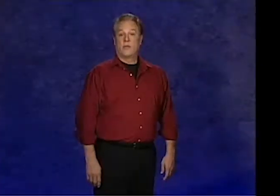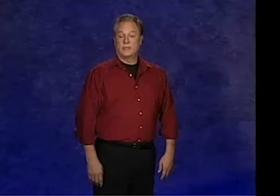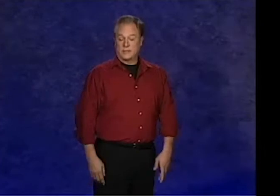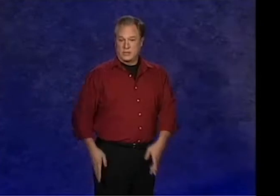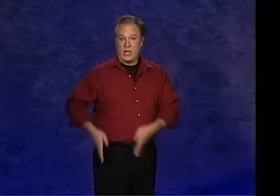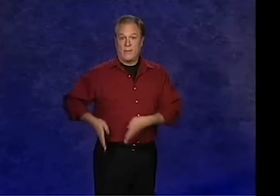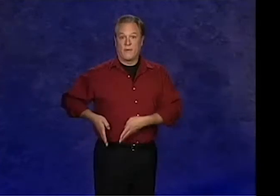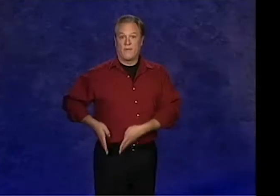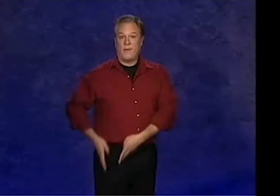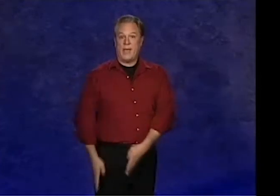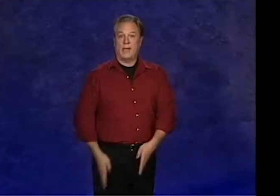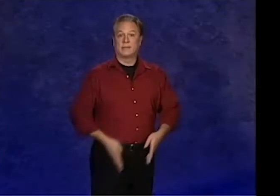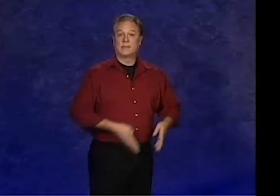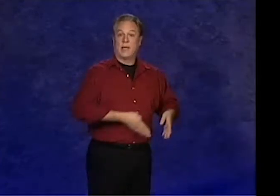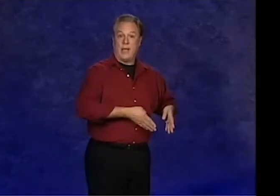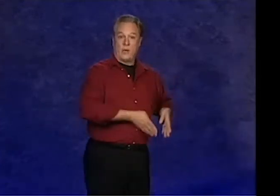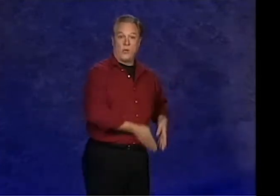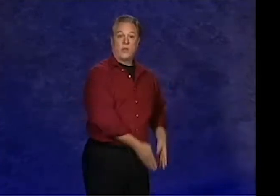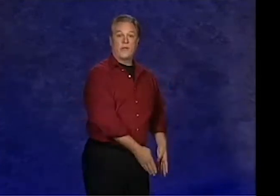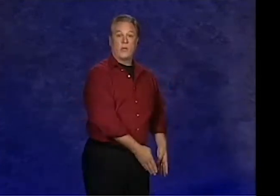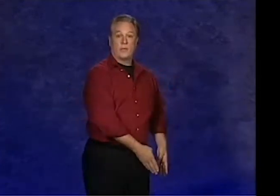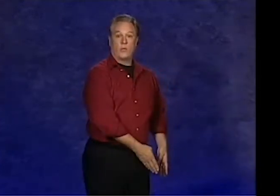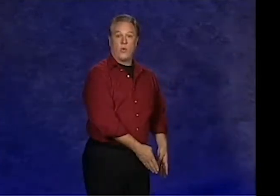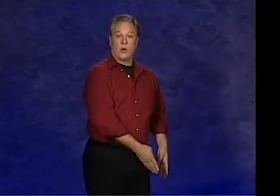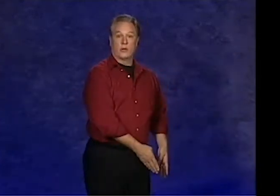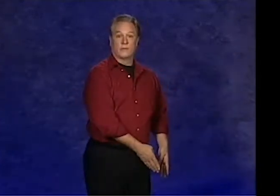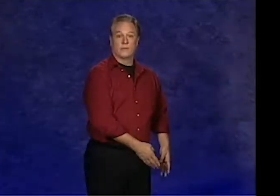This is the shape of pants and where they would be worn.